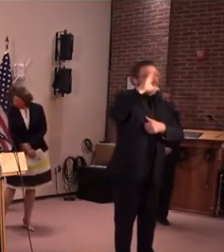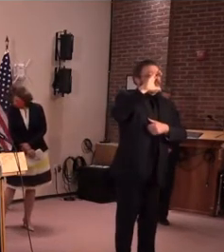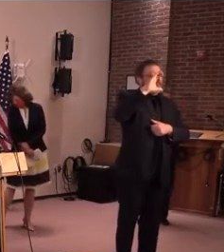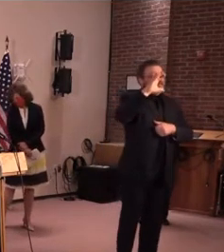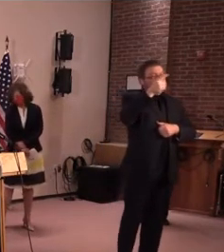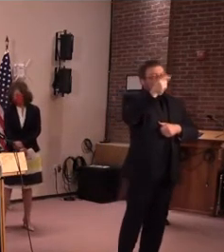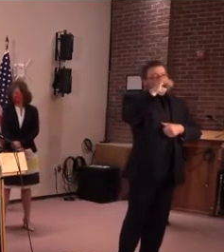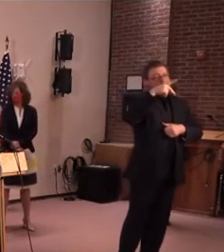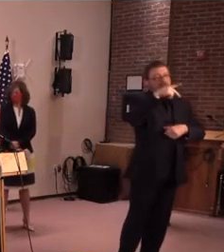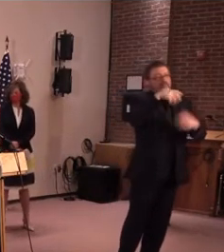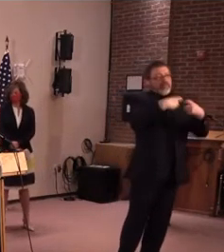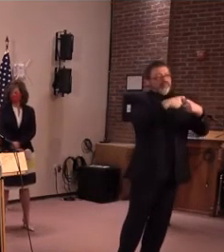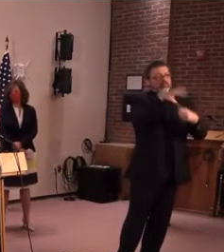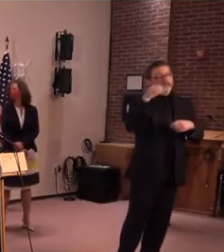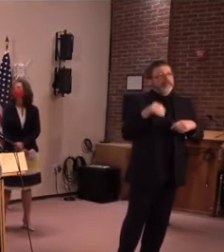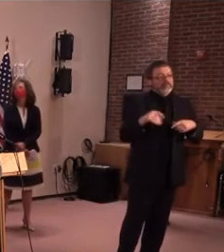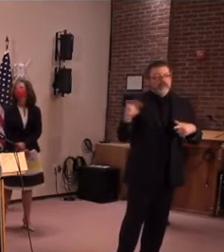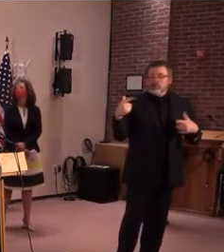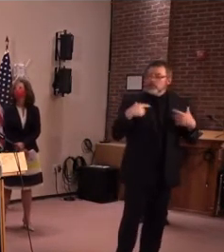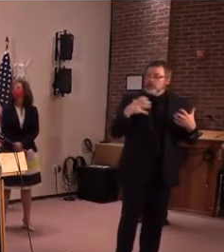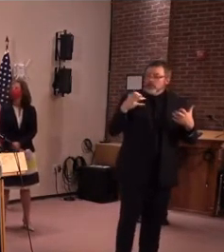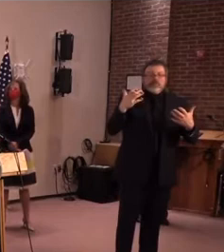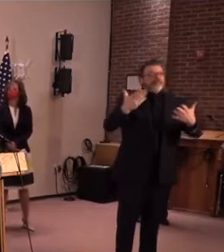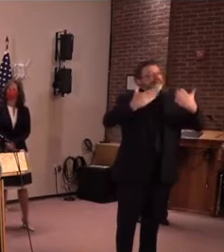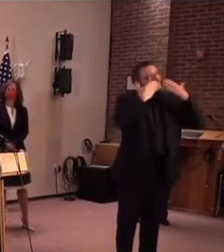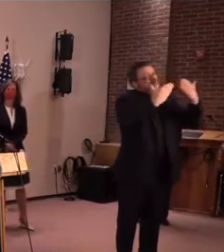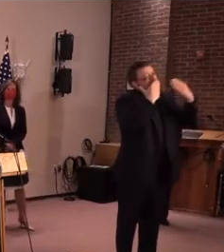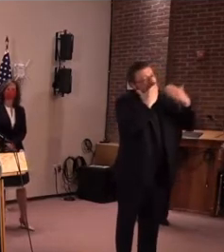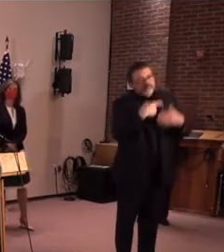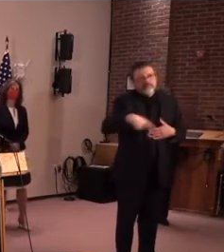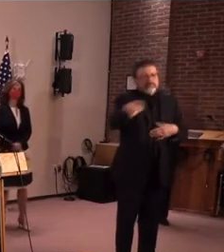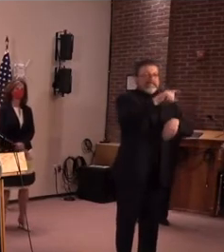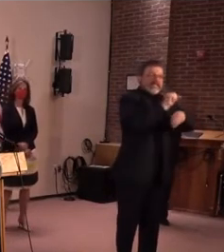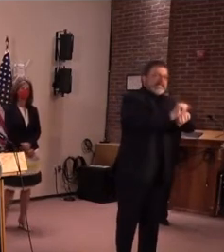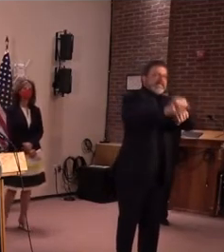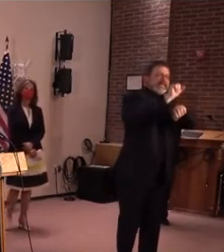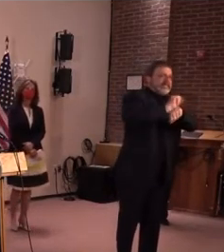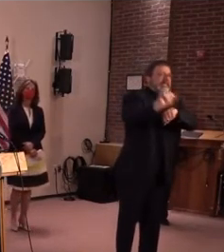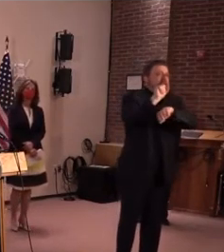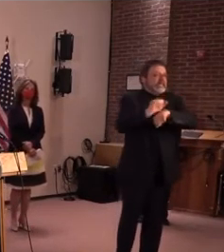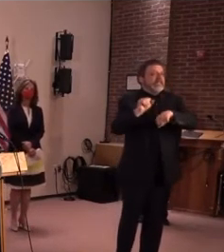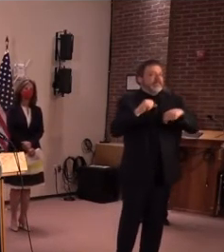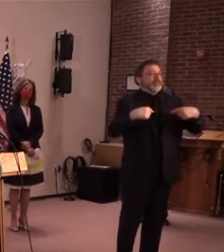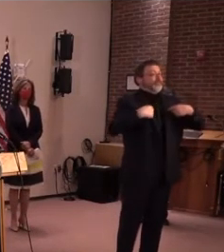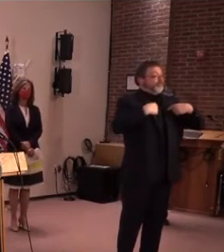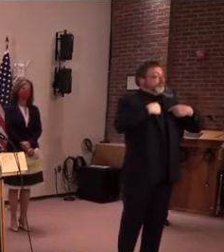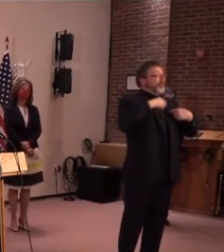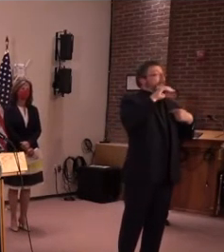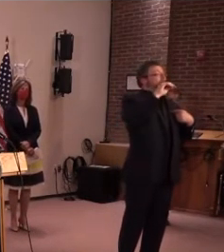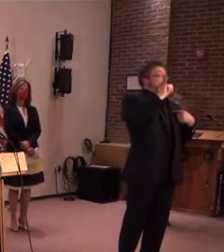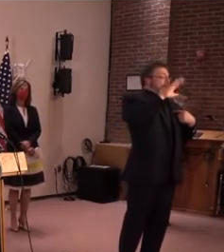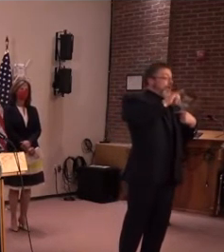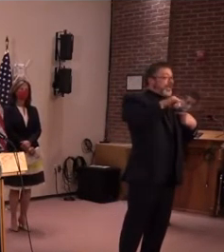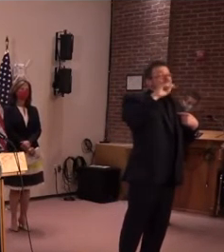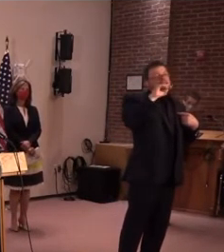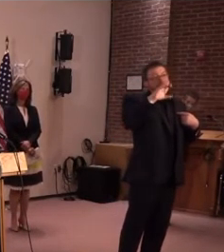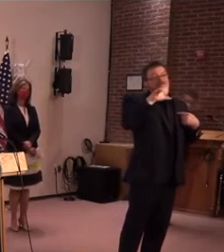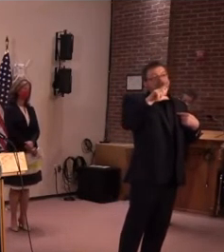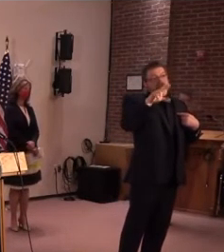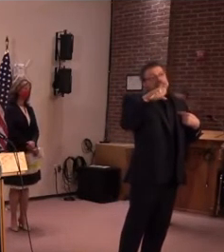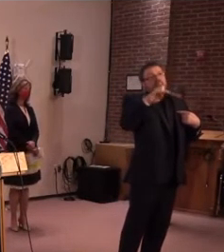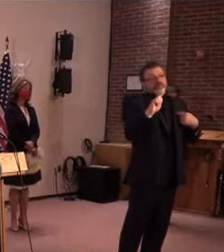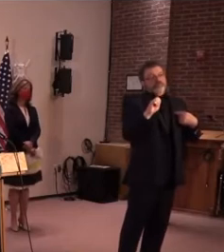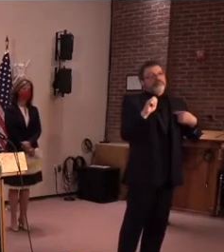been undergoing. As Tom said, my name is Mary McClure, and I'm the president of Green Mountain Power. I've been